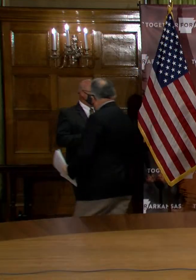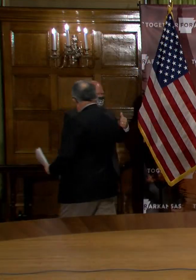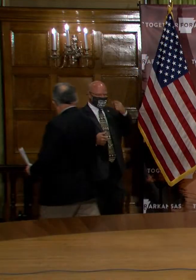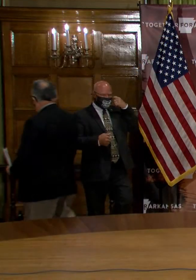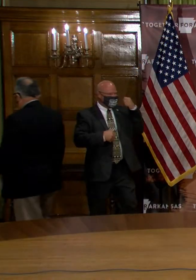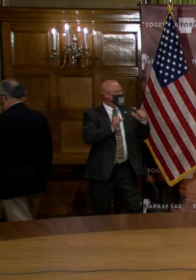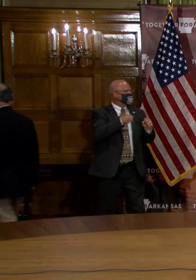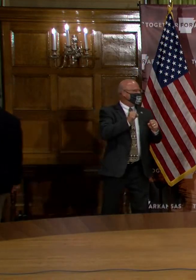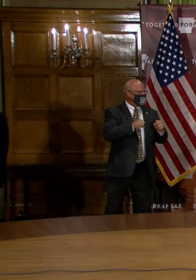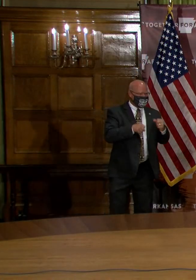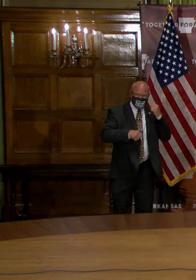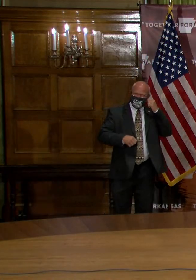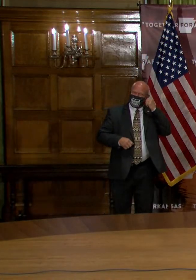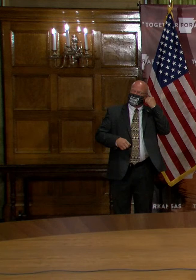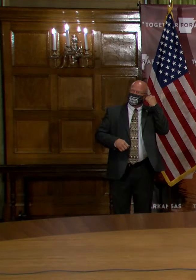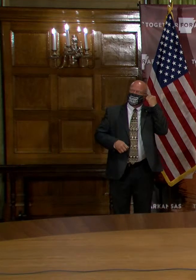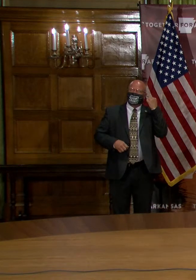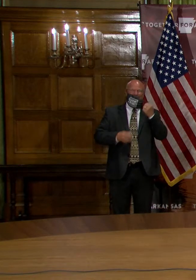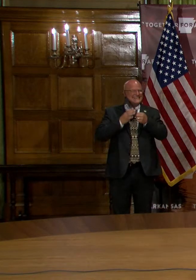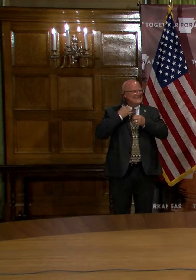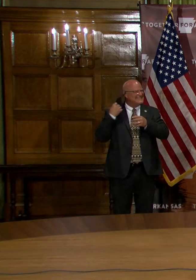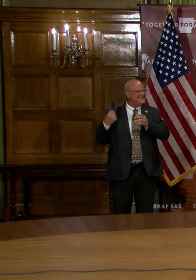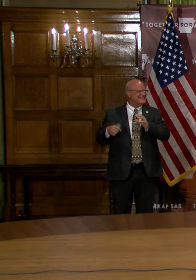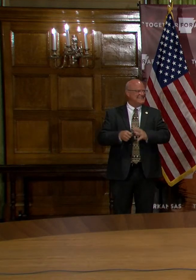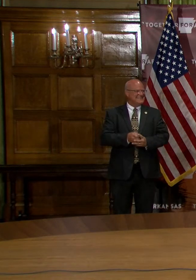You got Eureka's mask on.